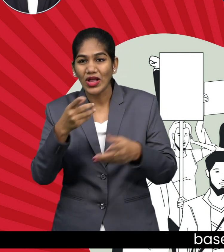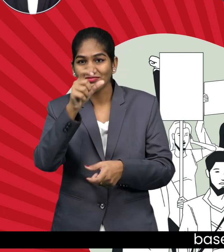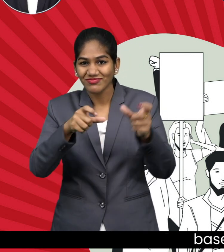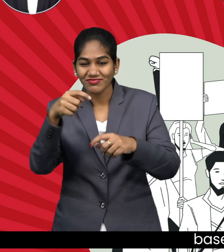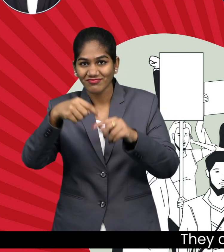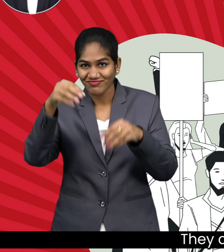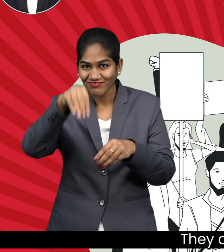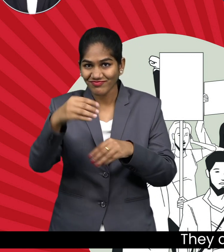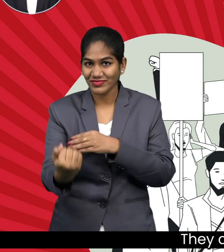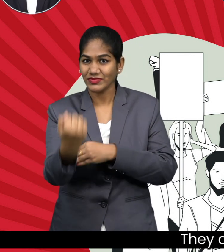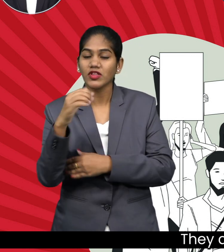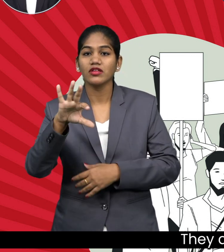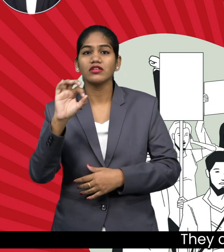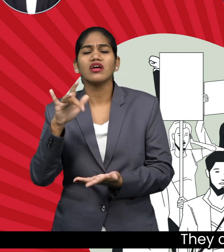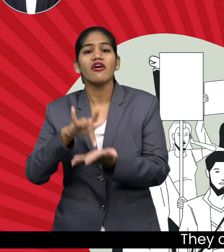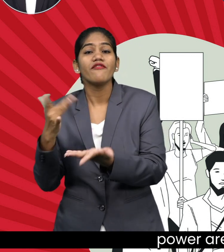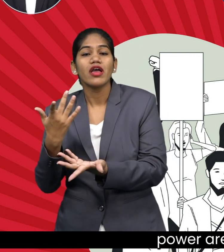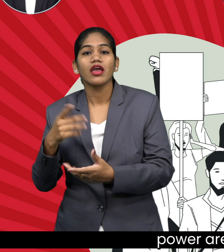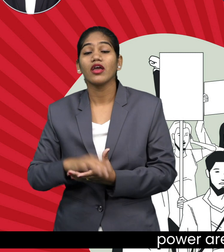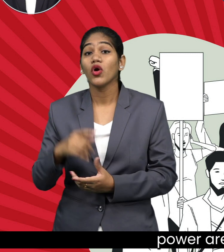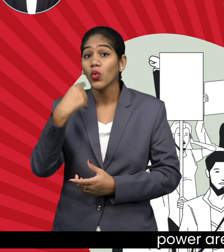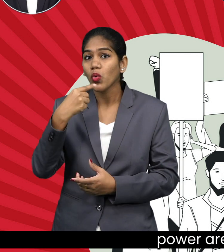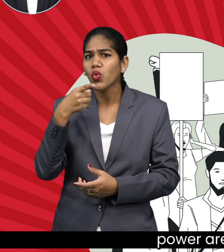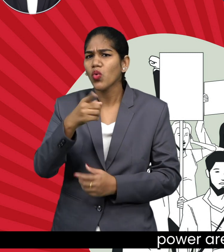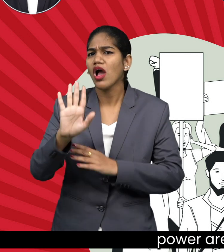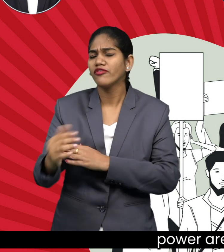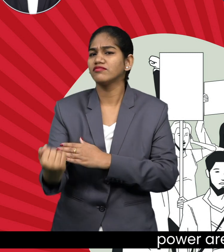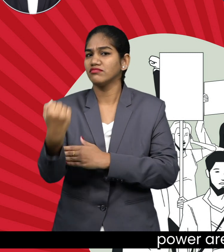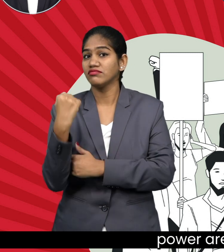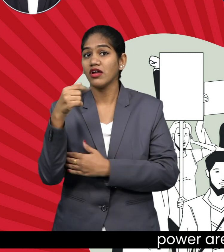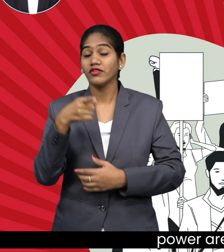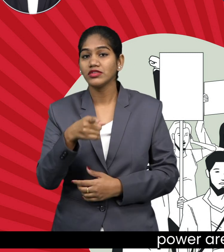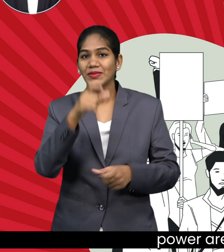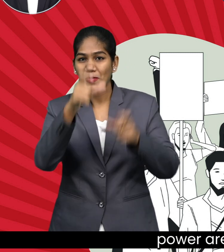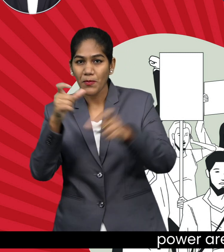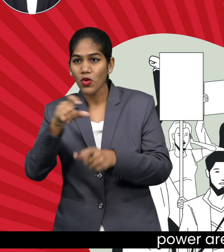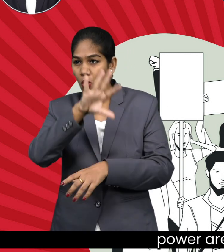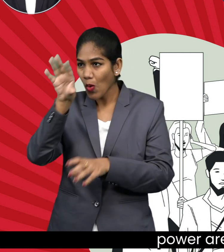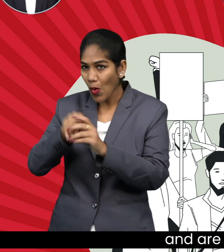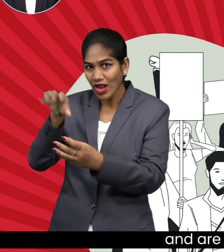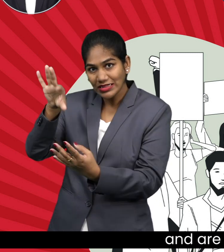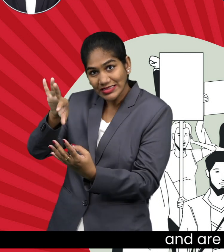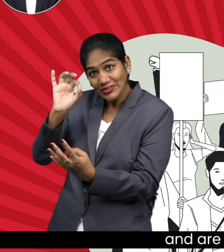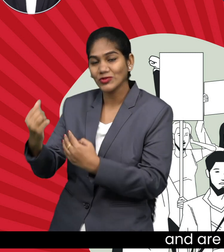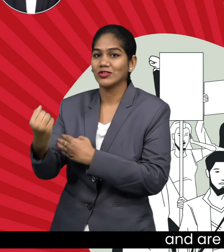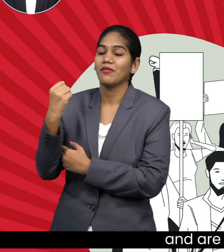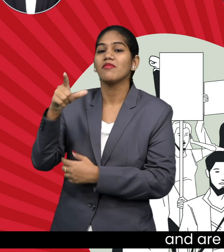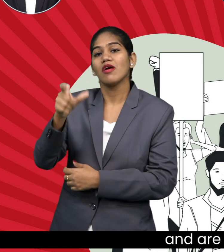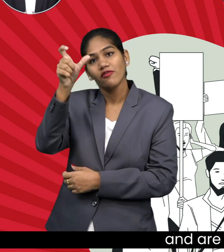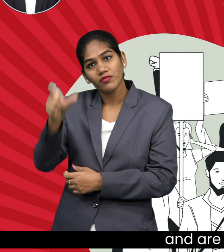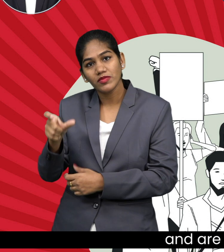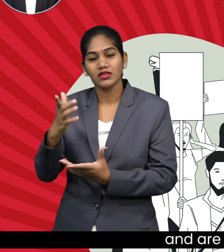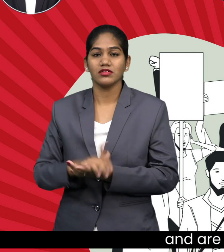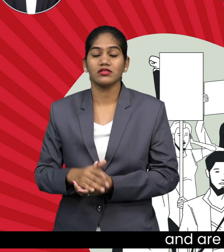DEMOCRACY MEANS RESPONSIBLE GOVERNMENTS DEMOCRACY AND ARE